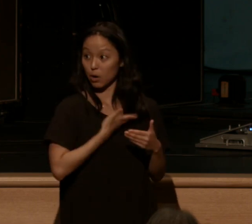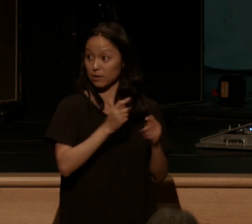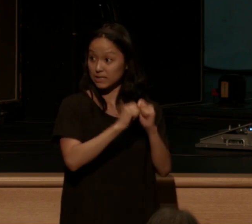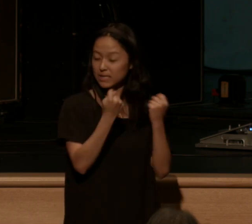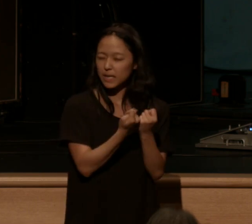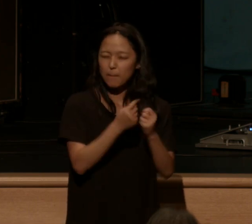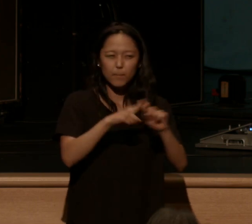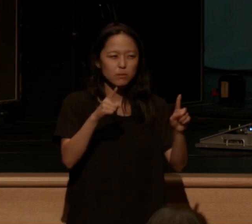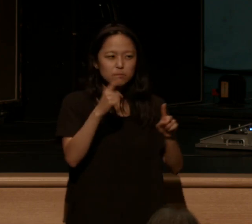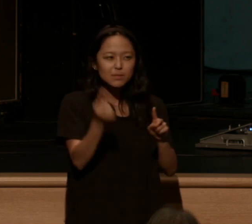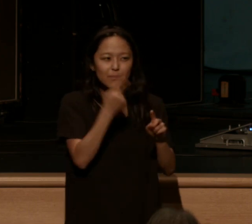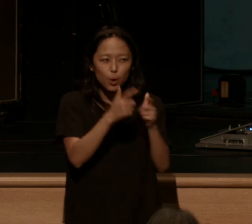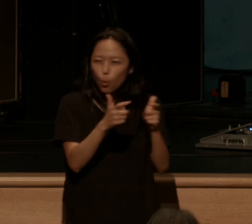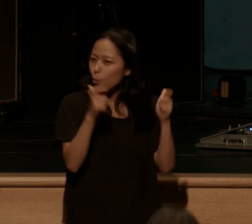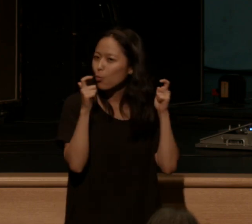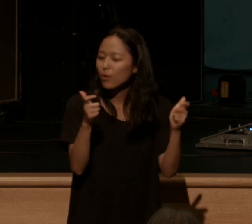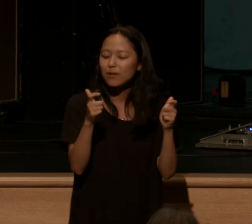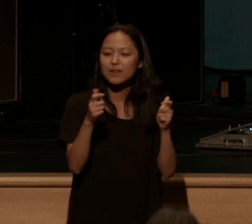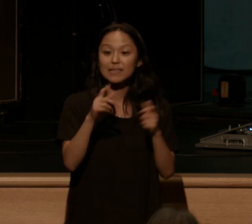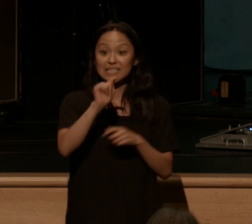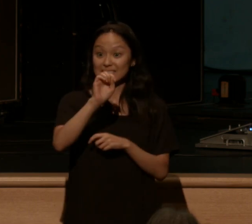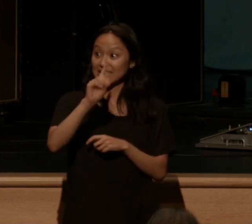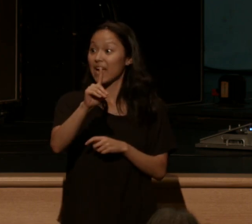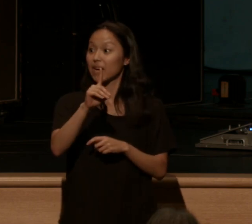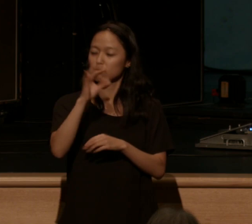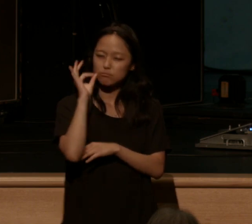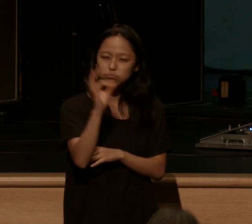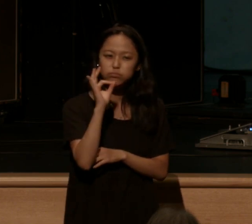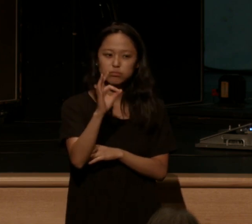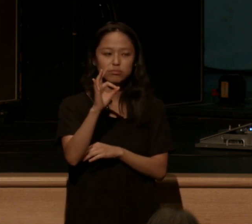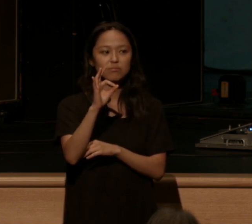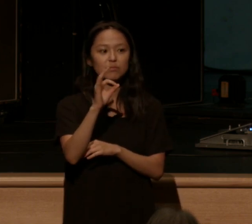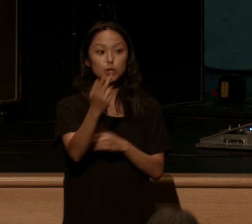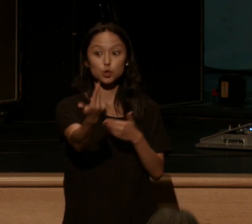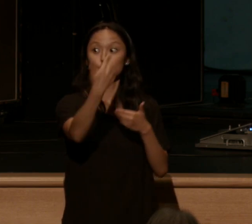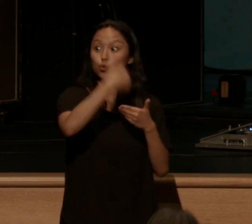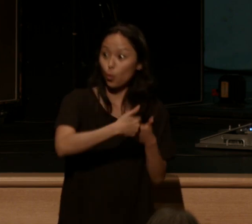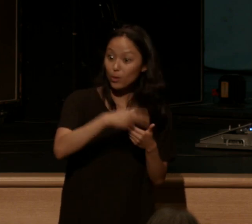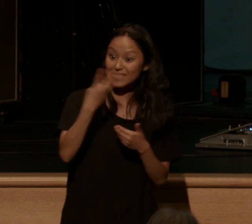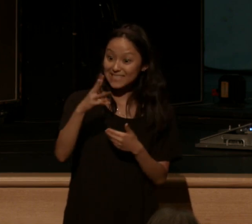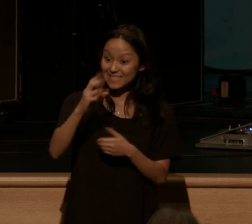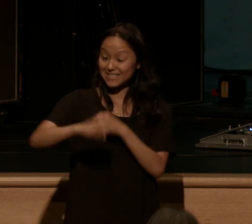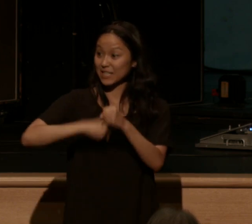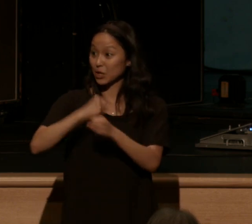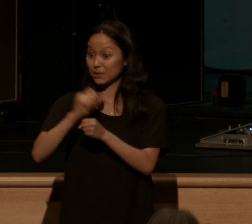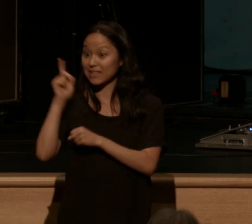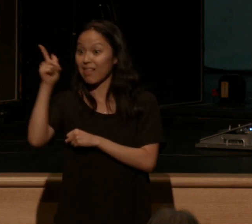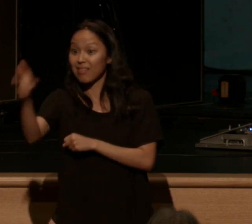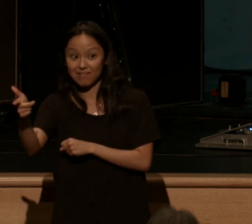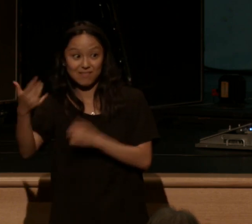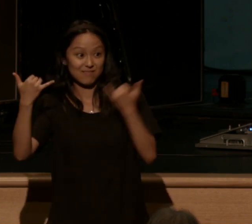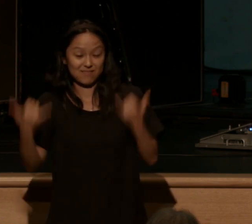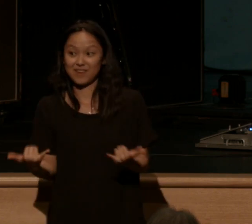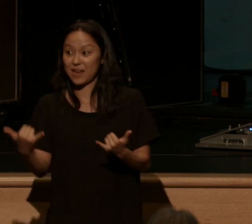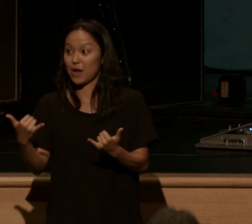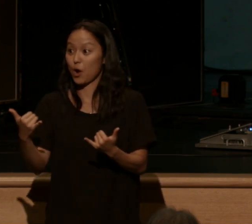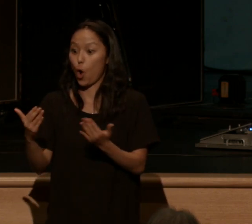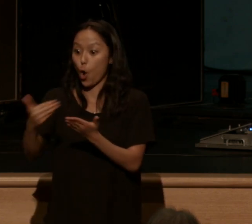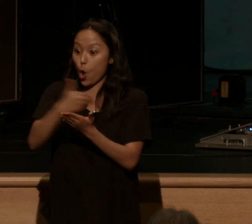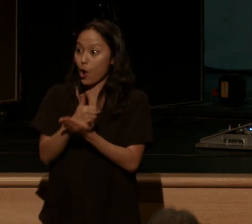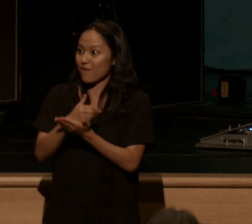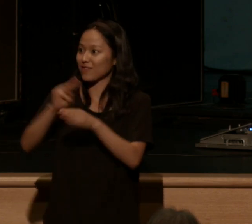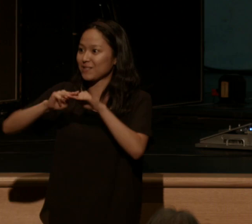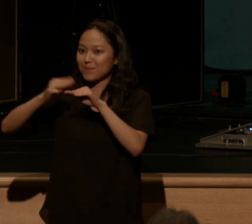something greater was happening hearing Ted at Calvary. Calvary became us, and 16 years later, here we are, Harvest